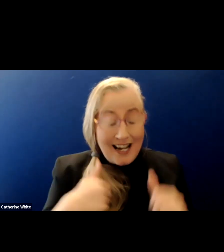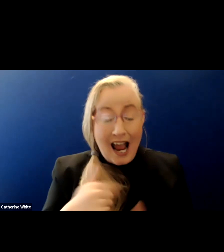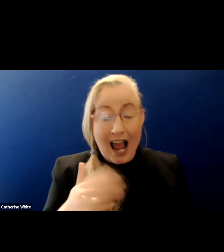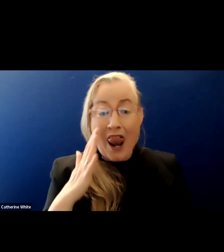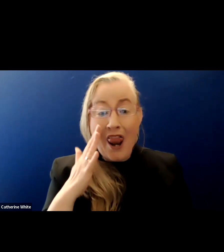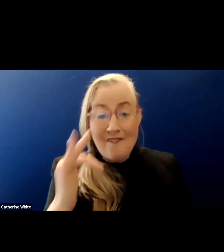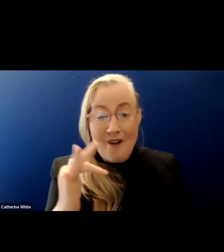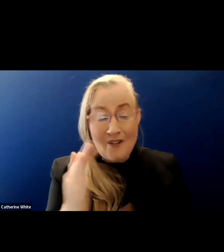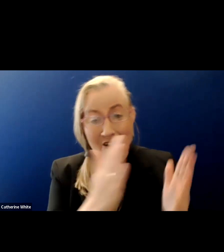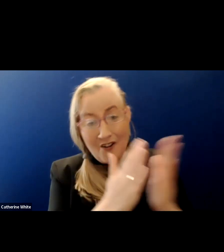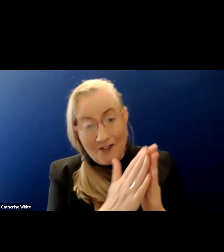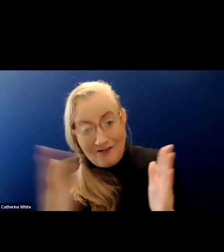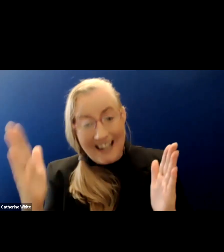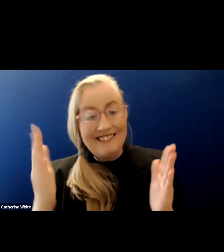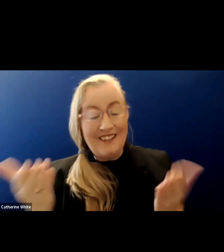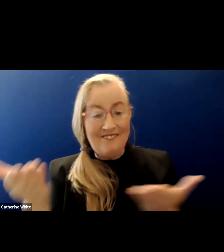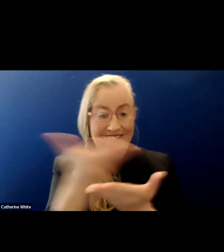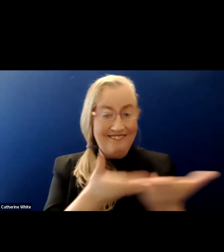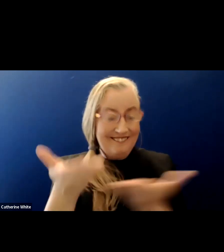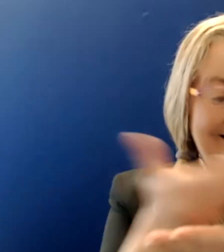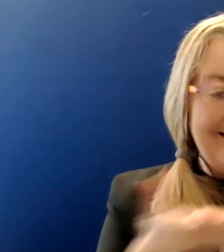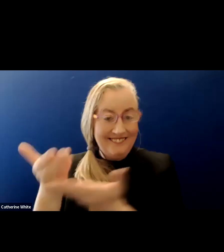rest of the discussion.